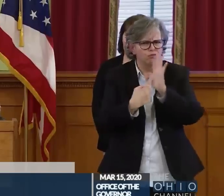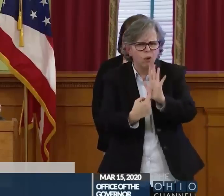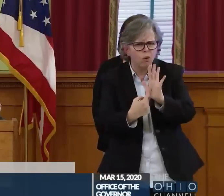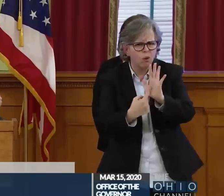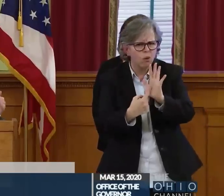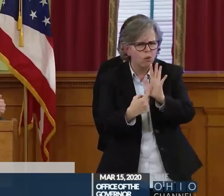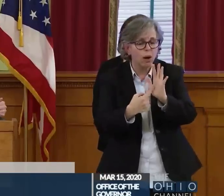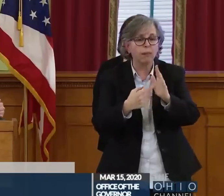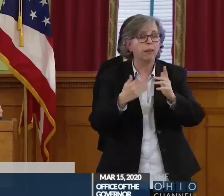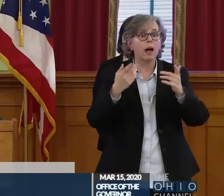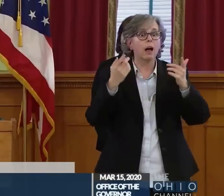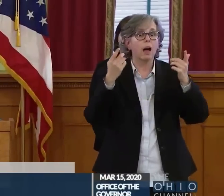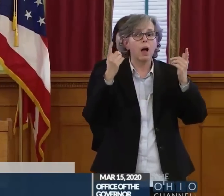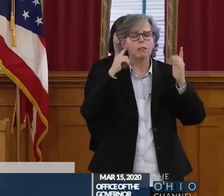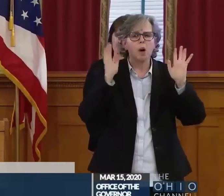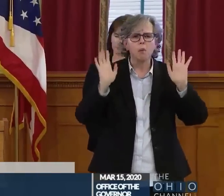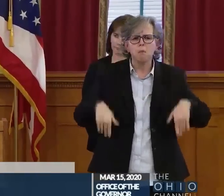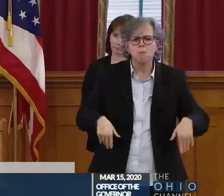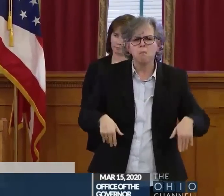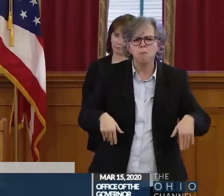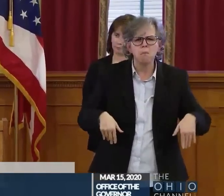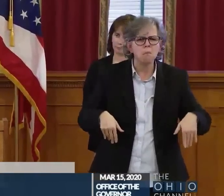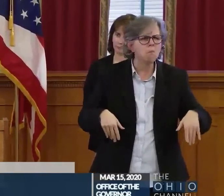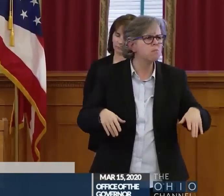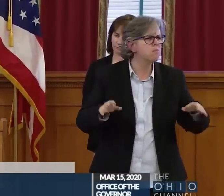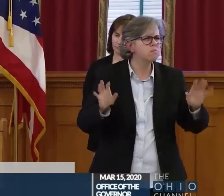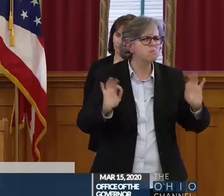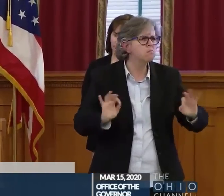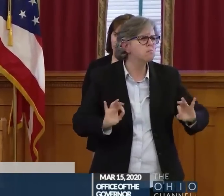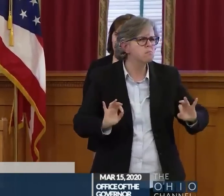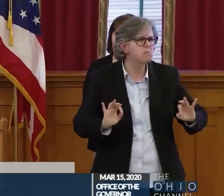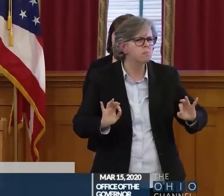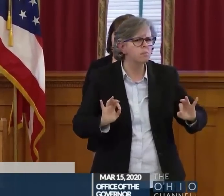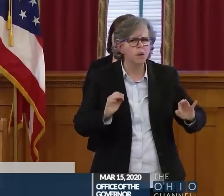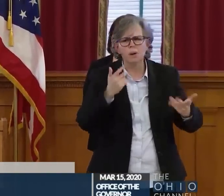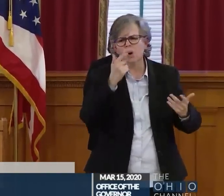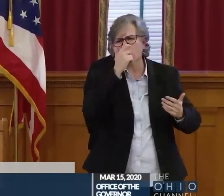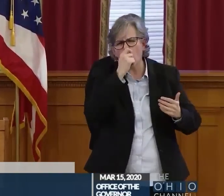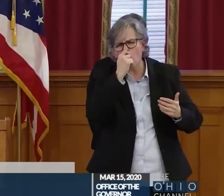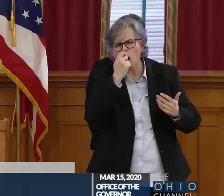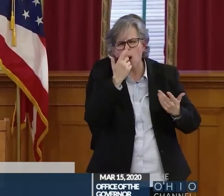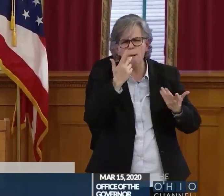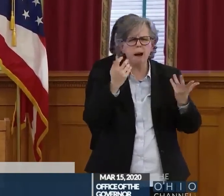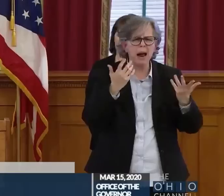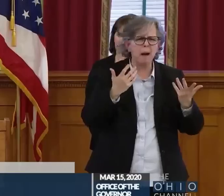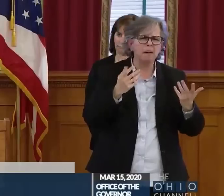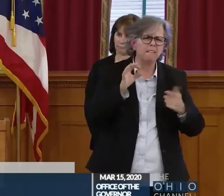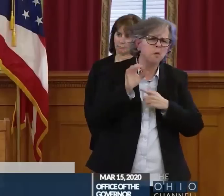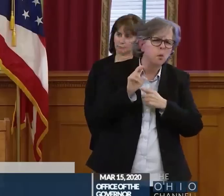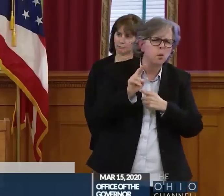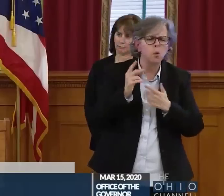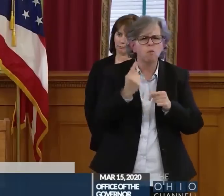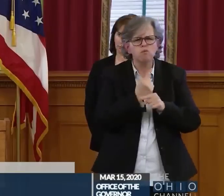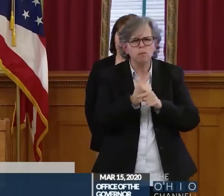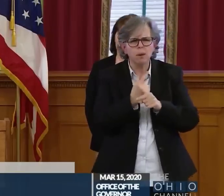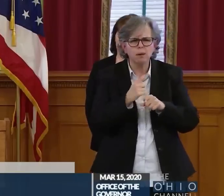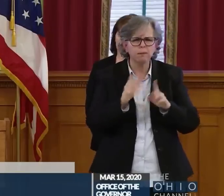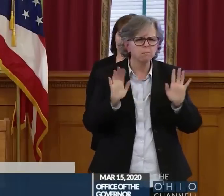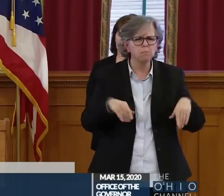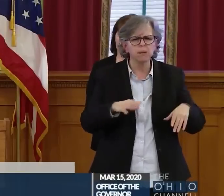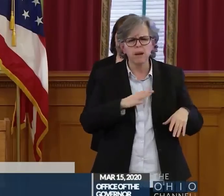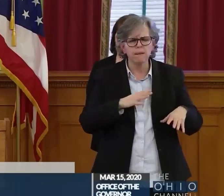probably thought, like most of us probably did back in February, that we had a cold or perhaps the flu and lived through it. And that's